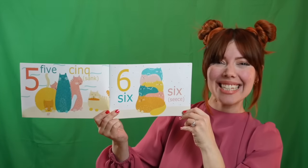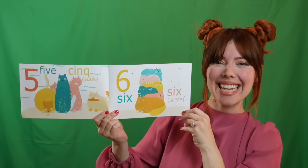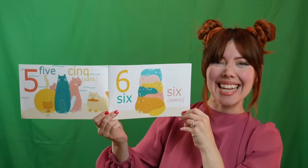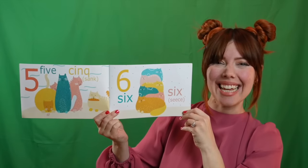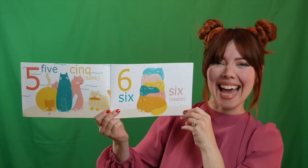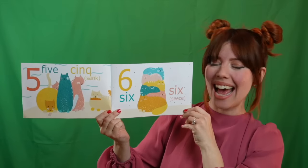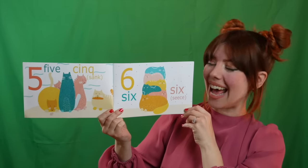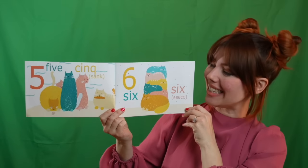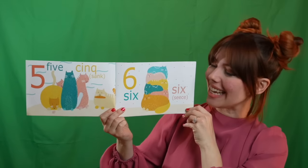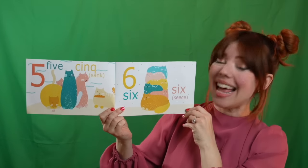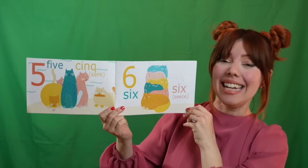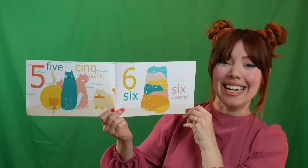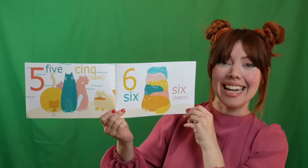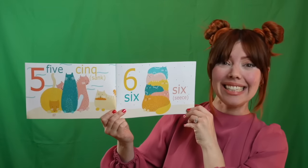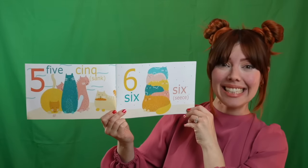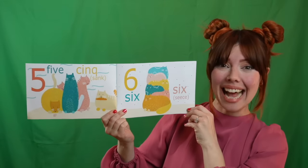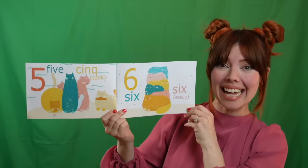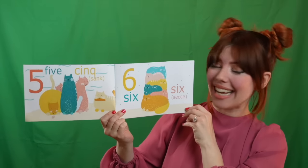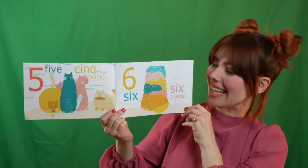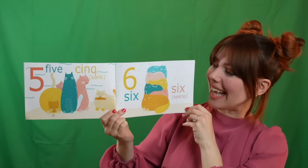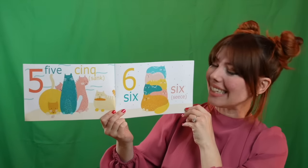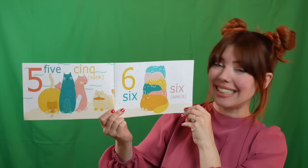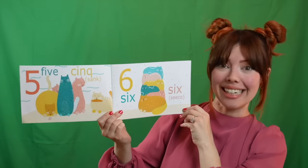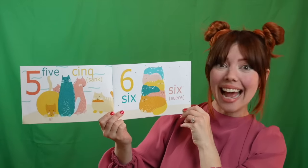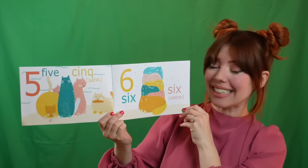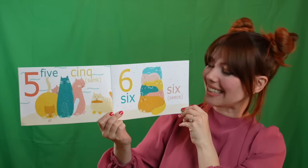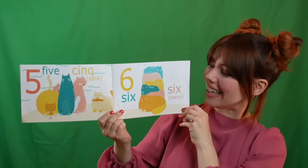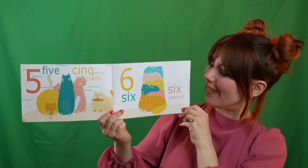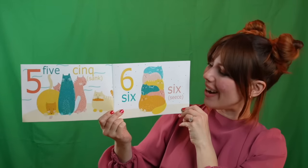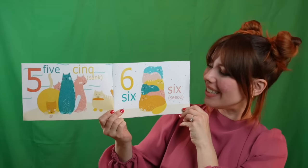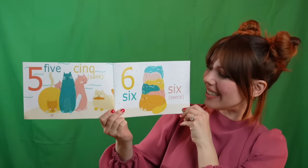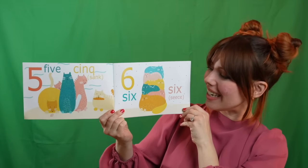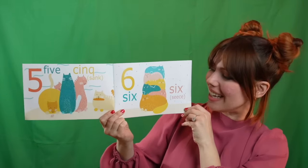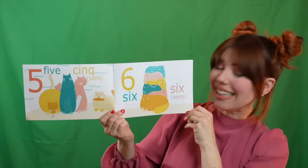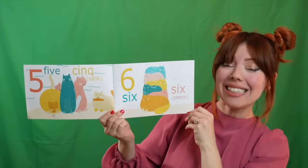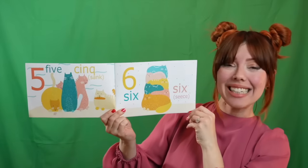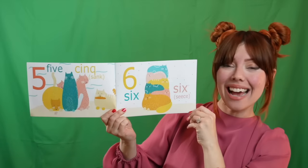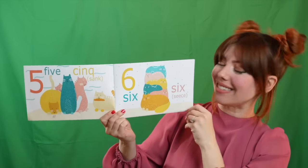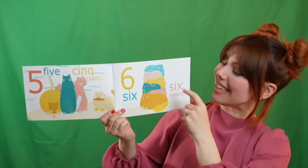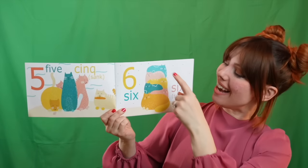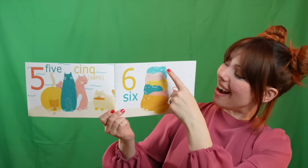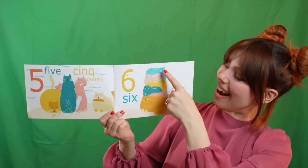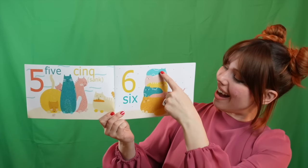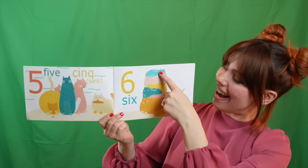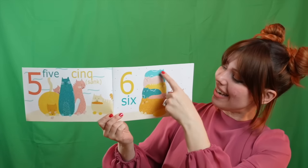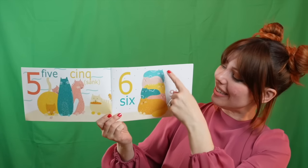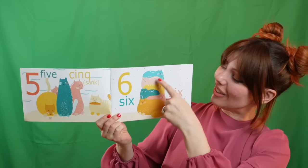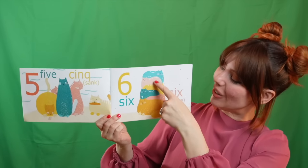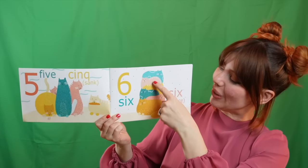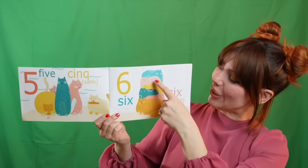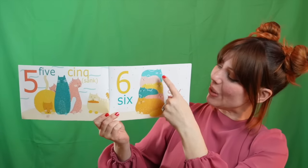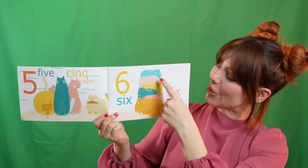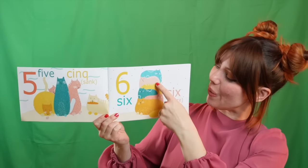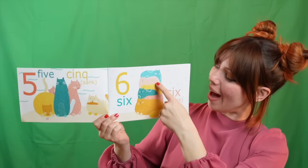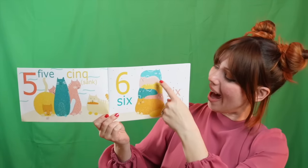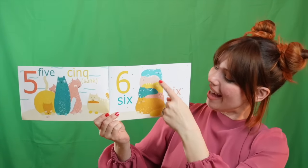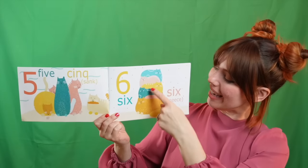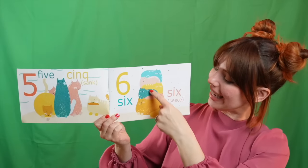kitty cats. Les chats. That's the cats in French. Let's count. Un, deux, trois,